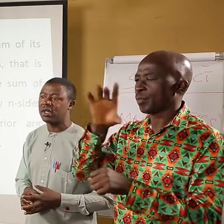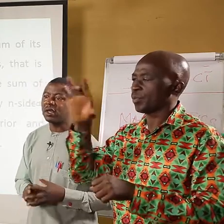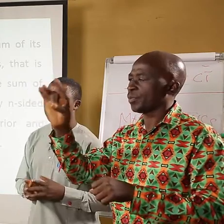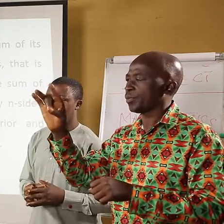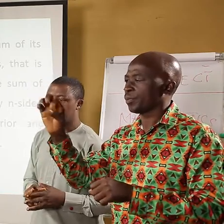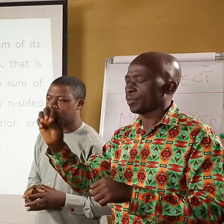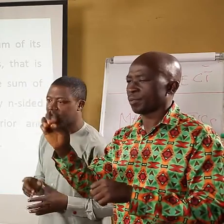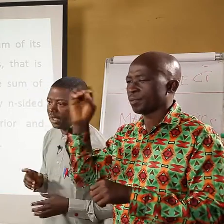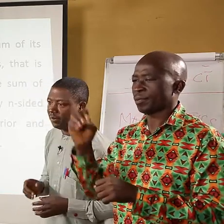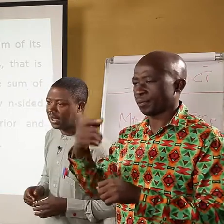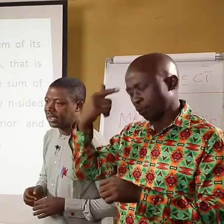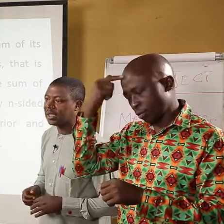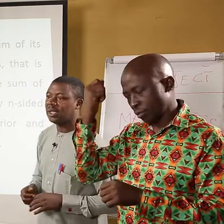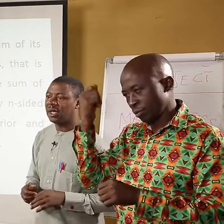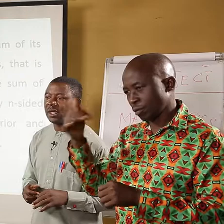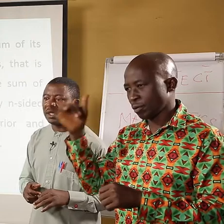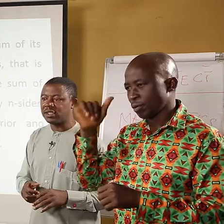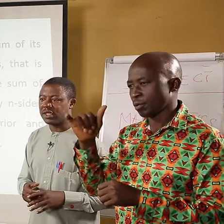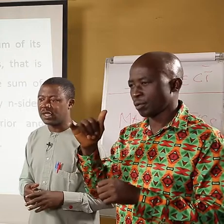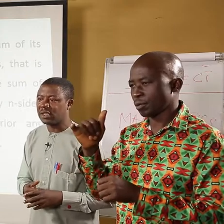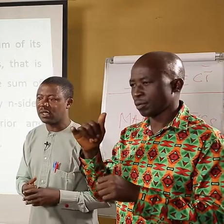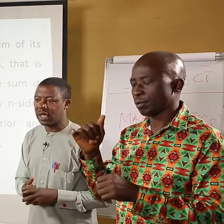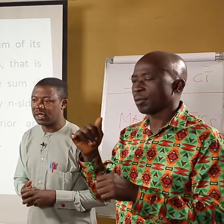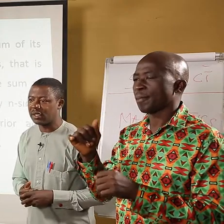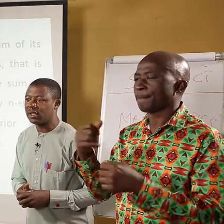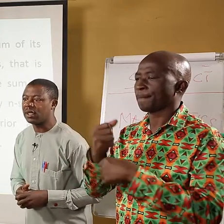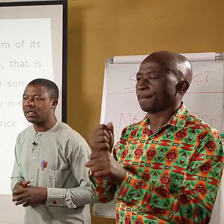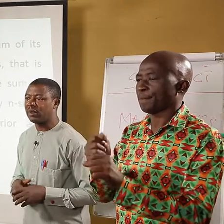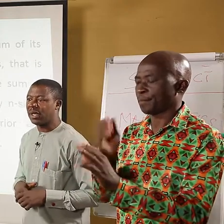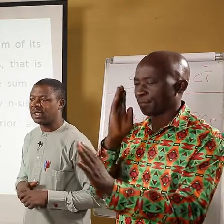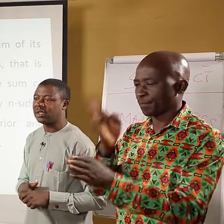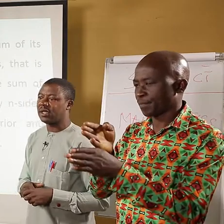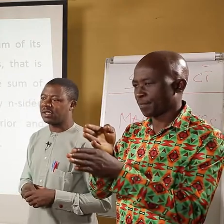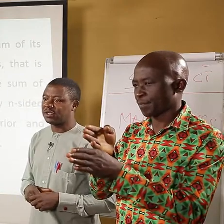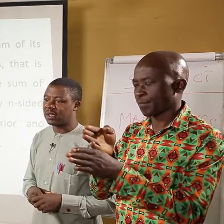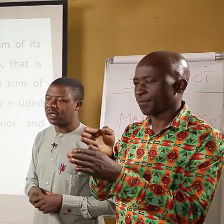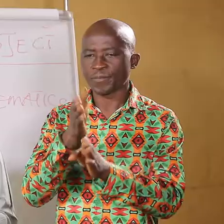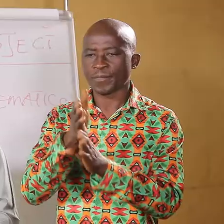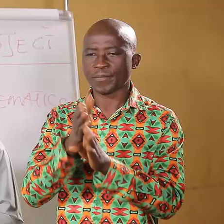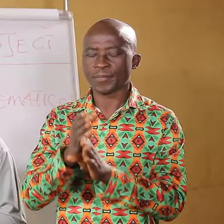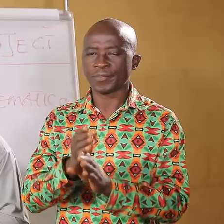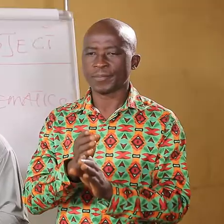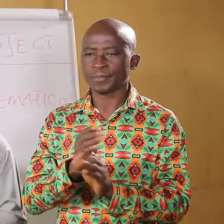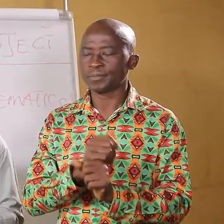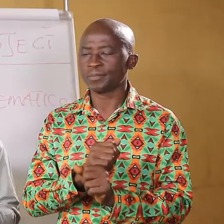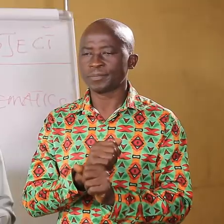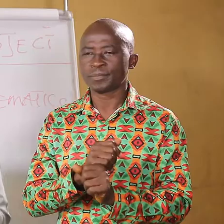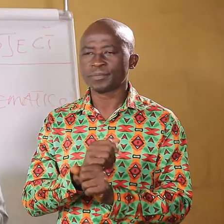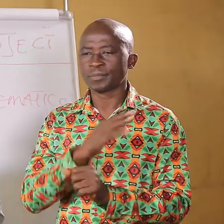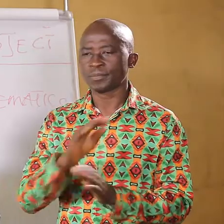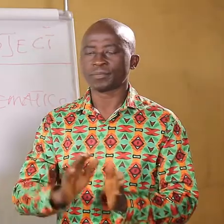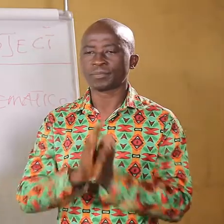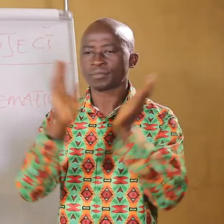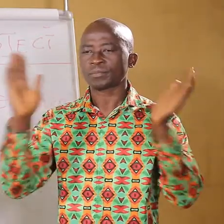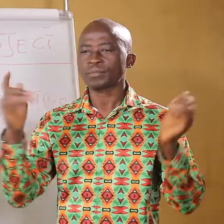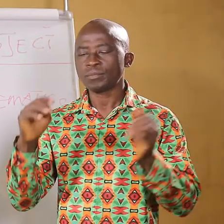degrees because they make a straight line. They make a straight line. And